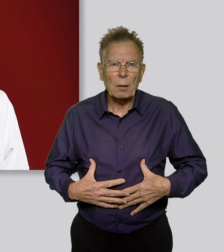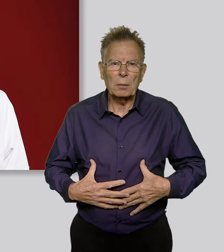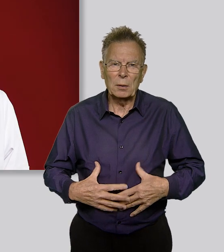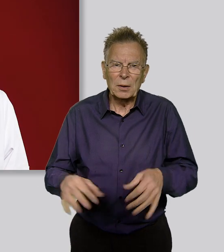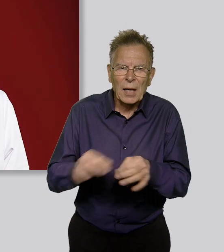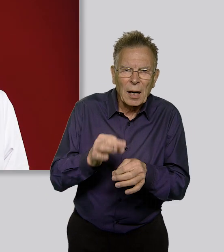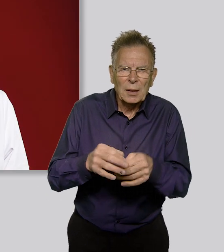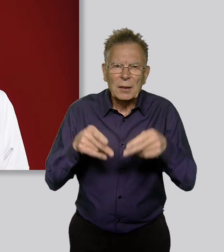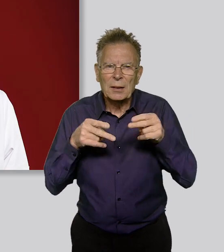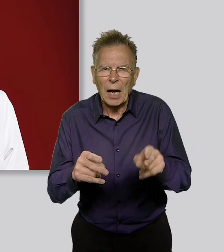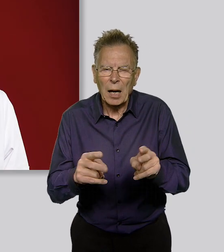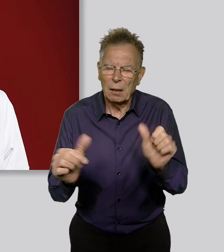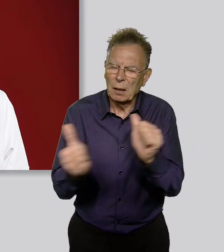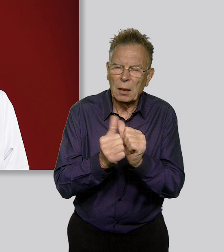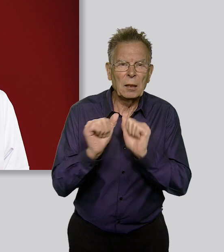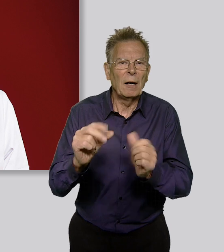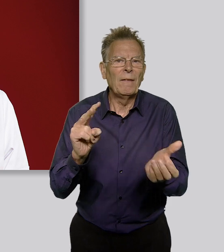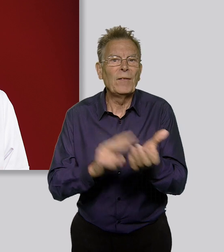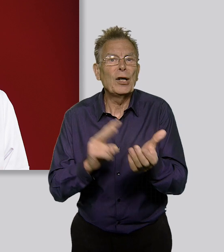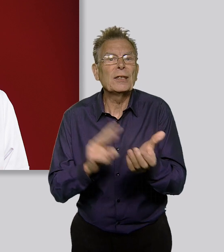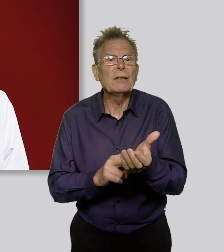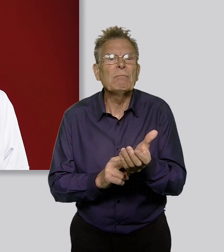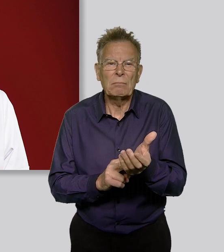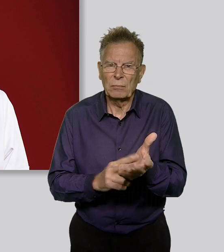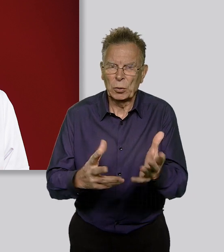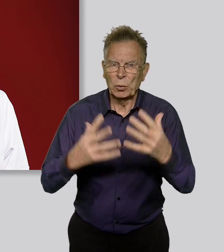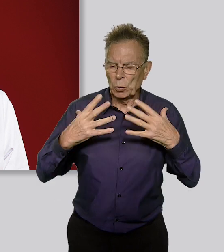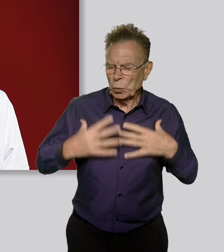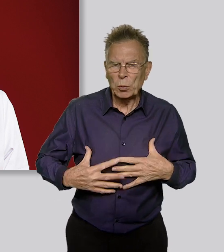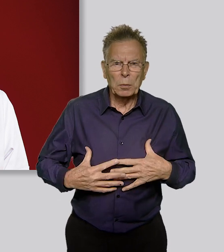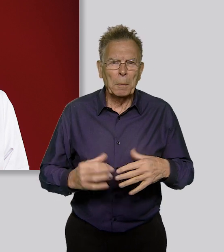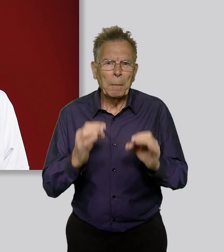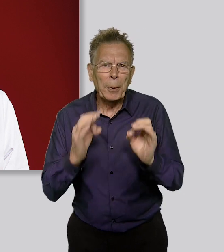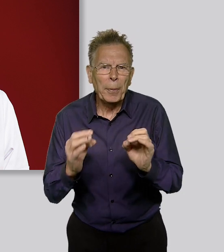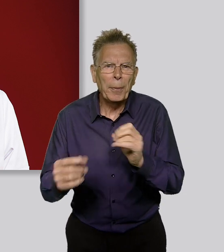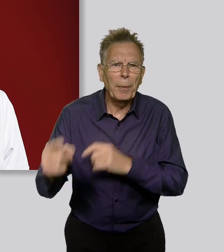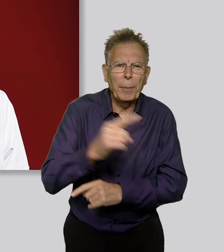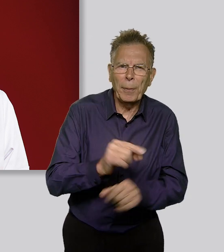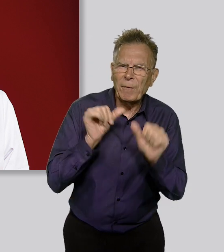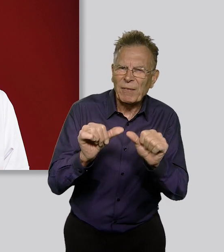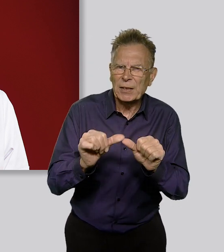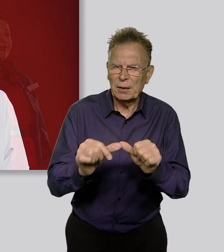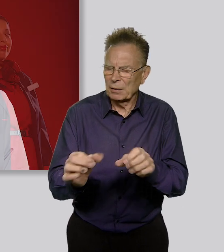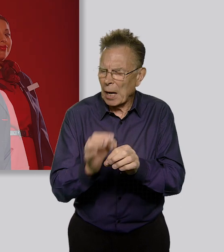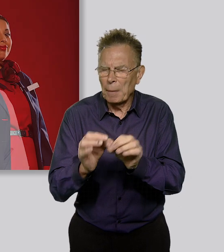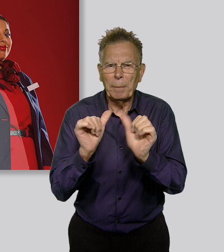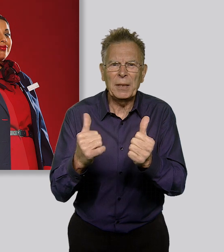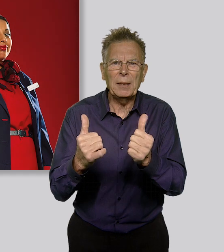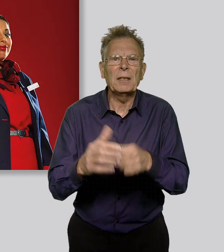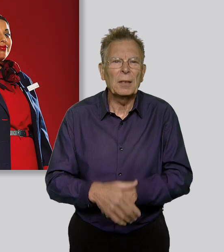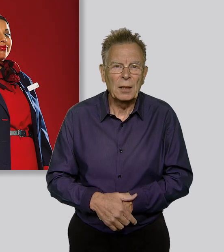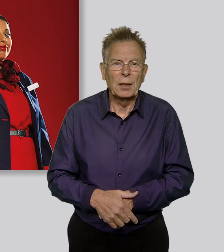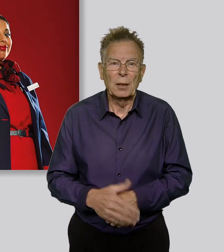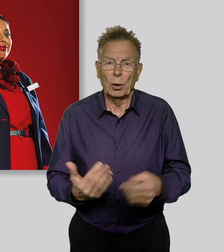The new look is tailored and styled in a very Virgin way too, with shapeless suits being ditched in favour of